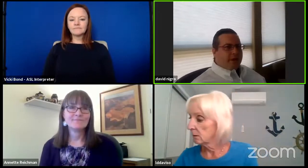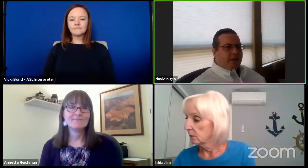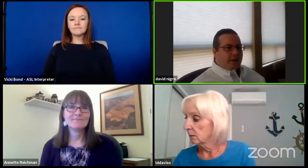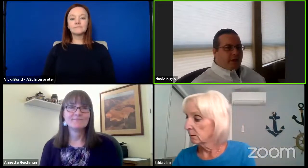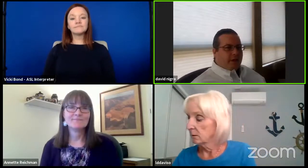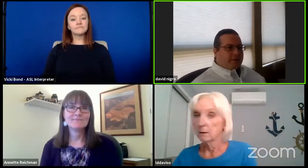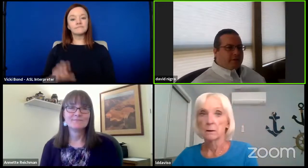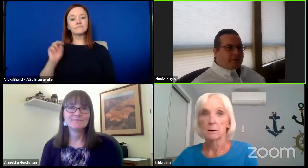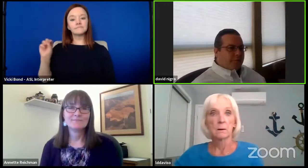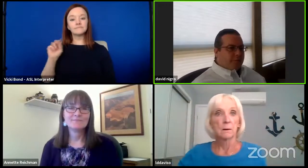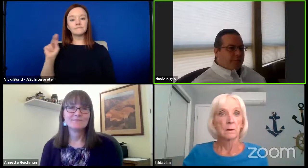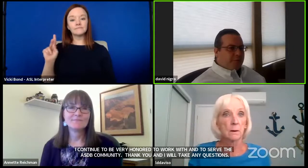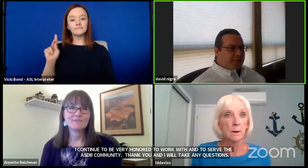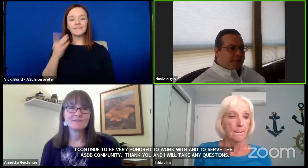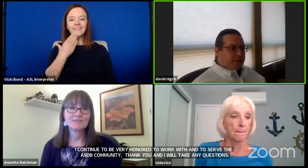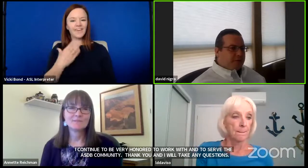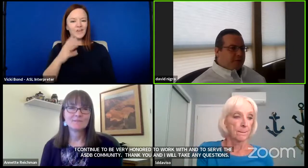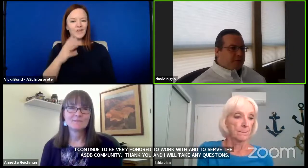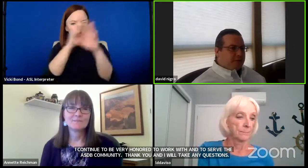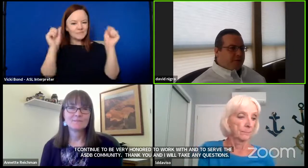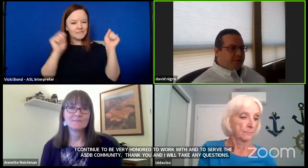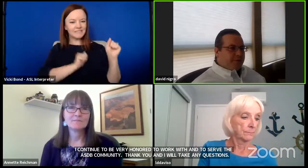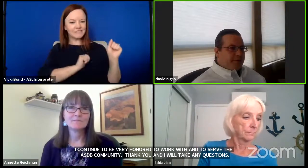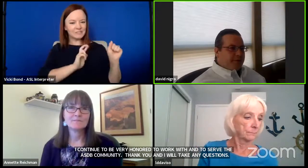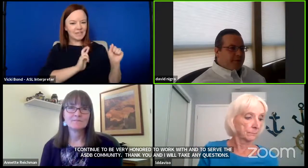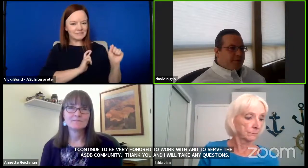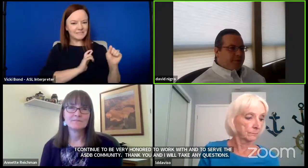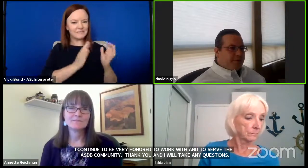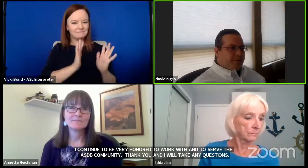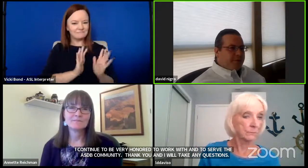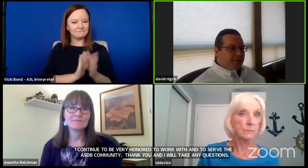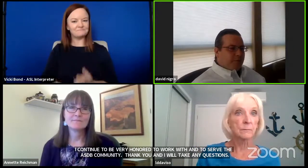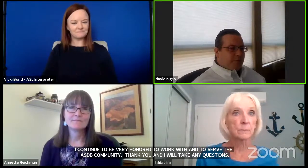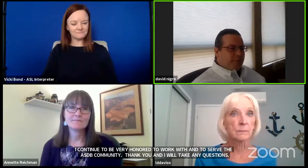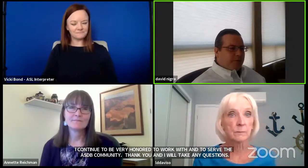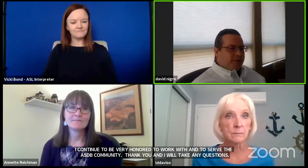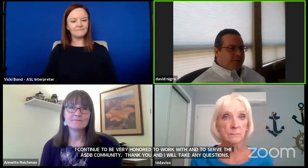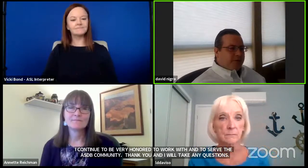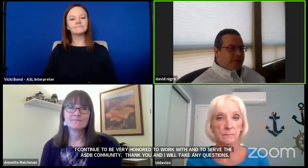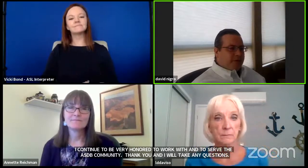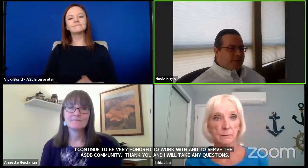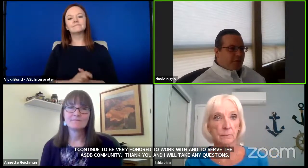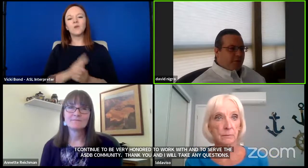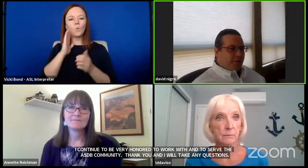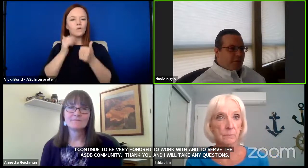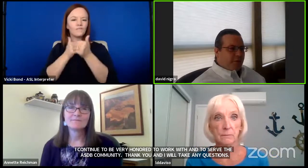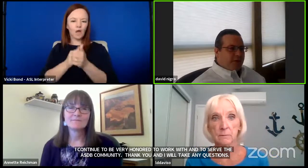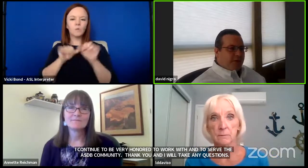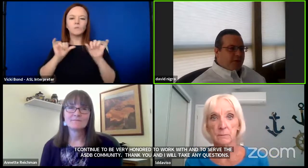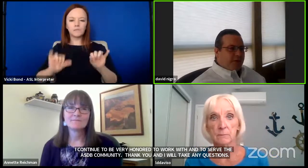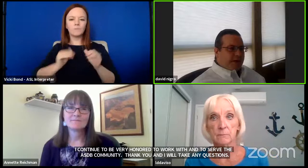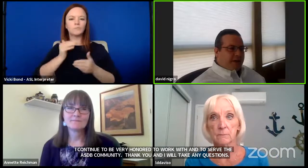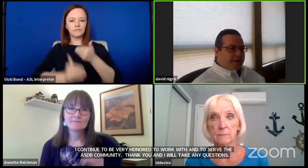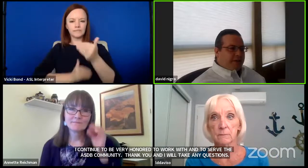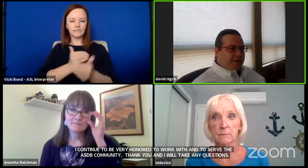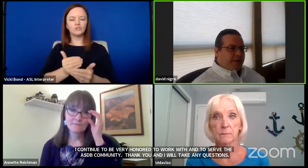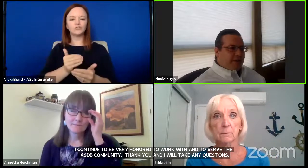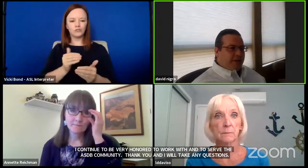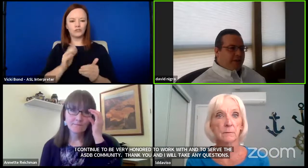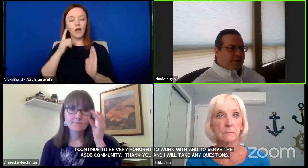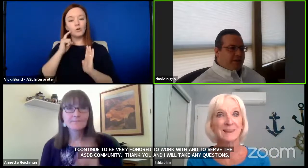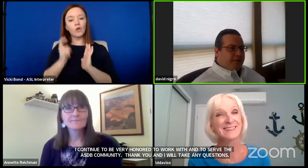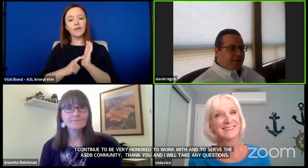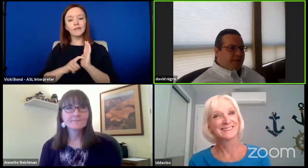Okay, thank you, Superintendent Reichman. And we'll follow the same procedure for being recognized. I